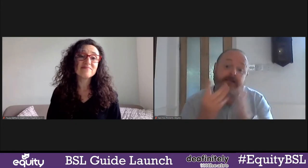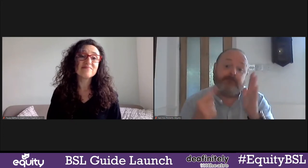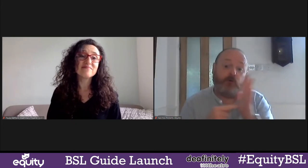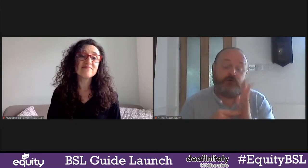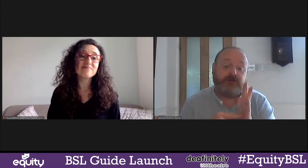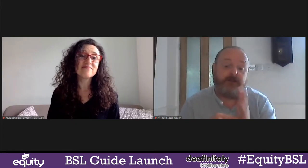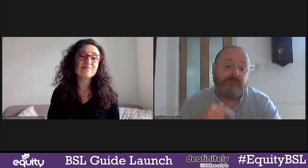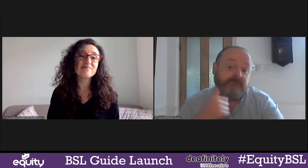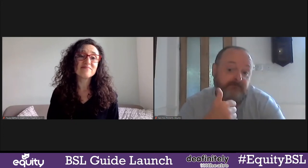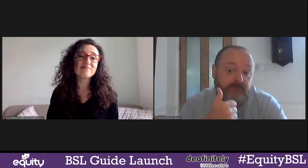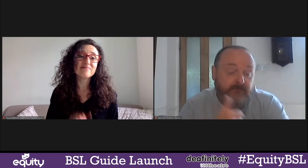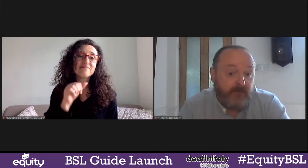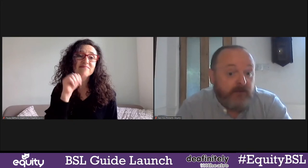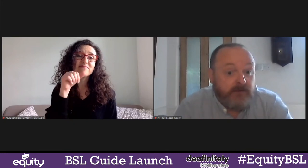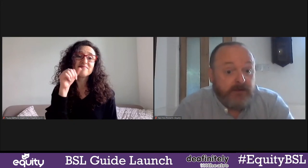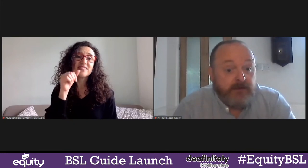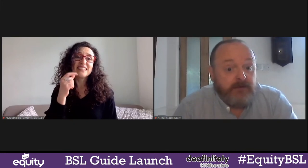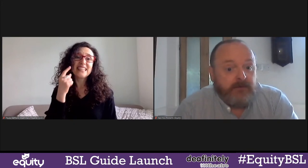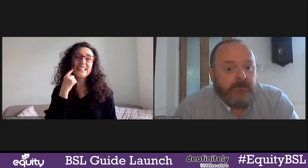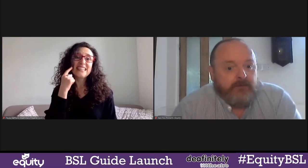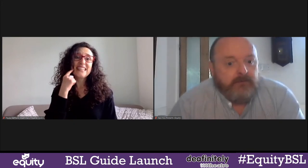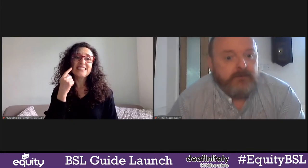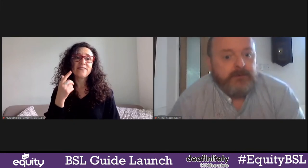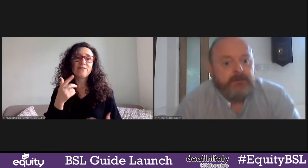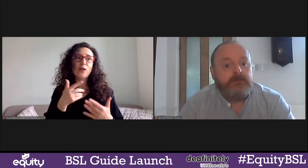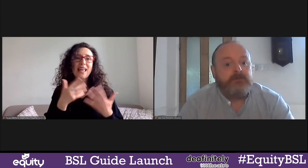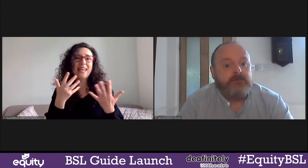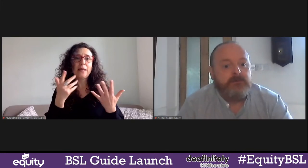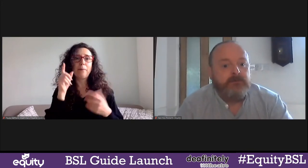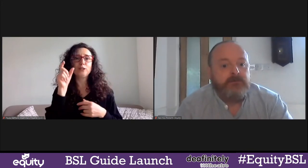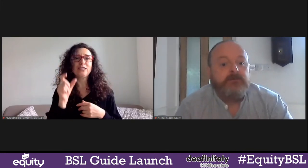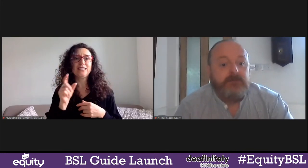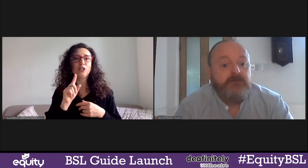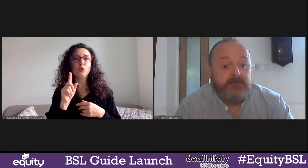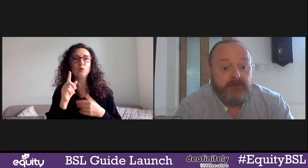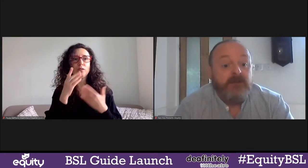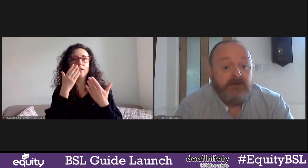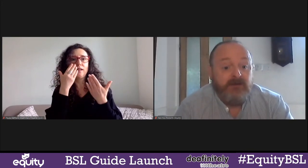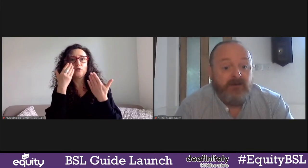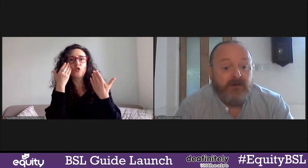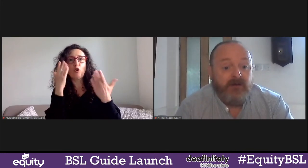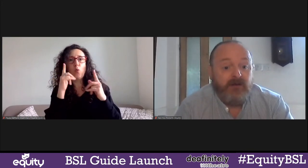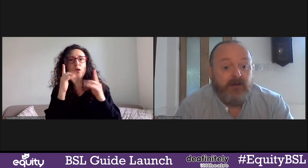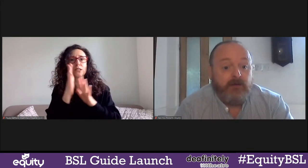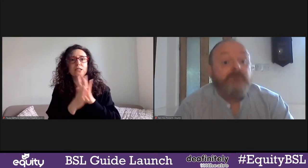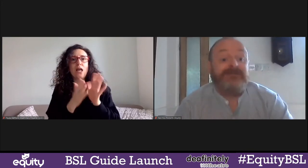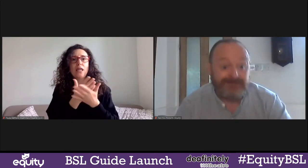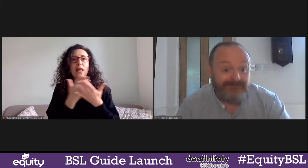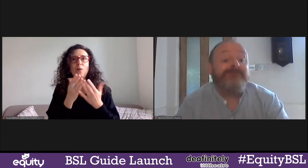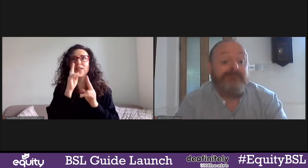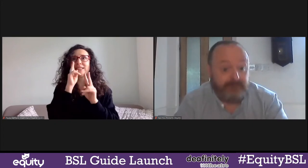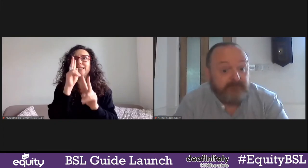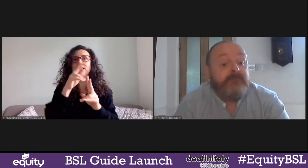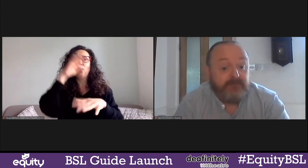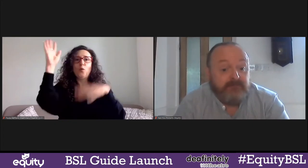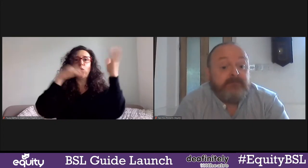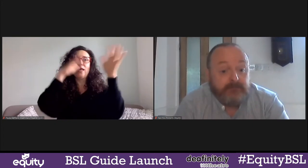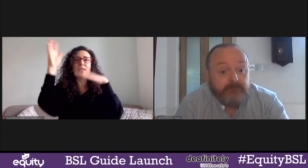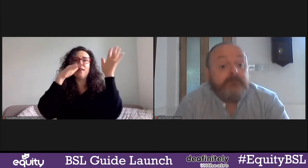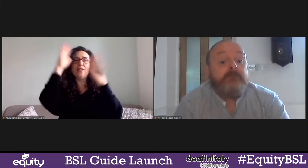in being aware of what a good sign language looks like, so having that monitor there is really important. Thank you, Neil.